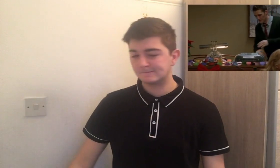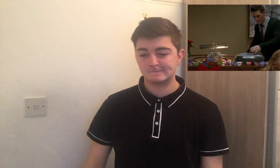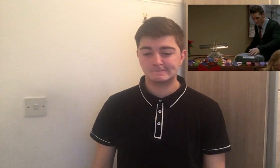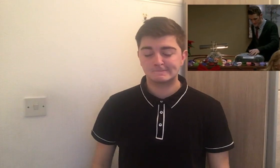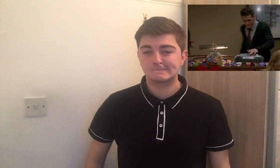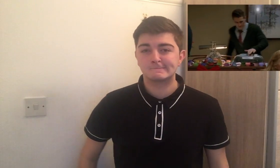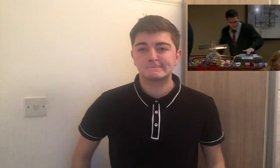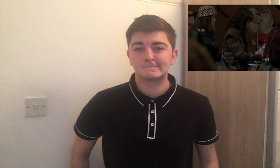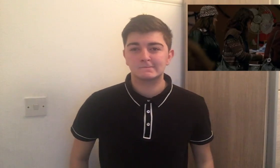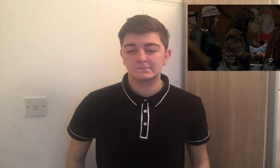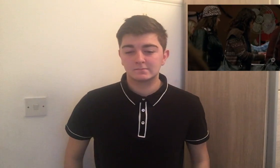jingle bells there.